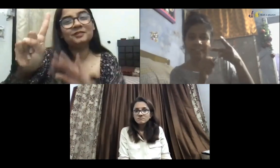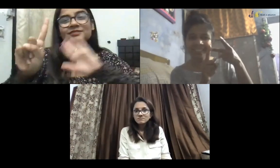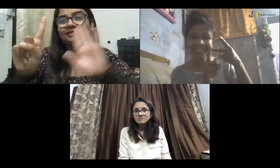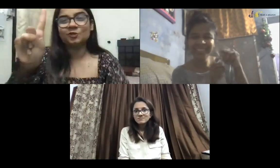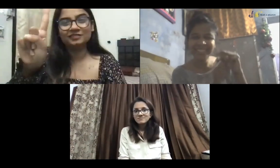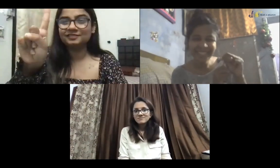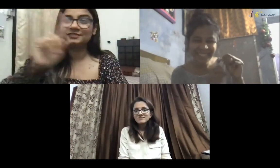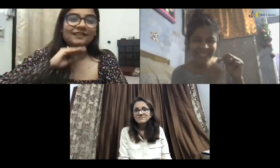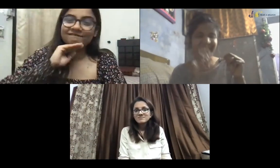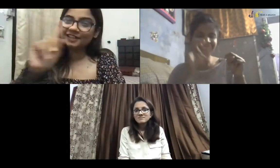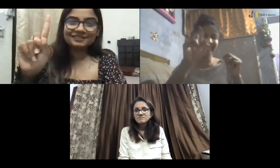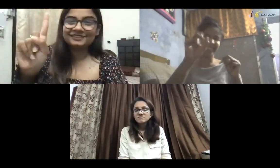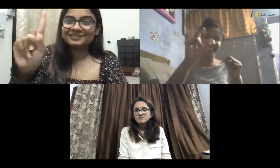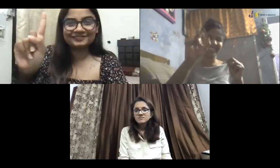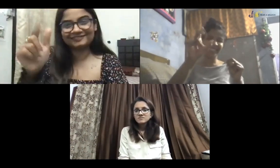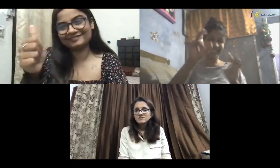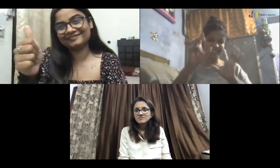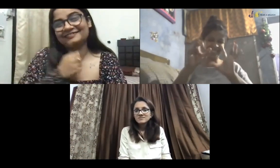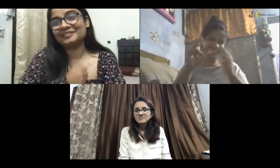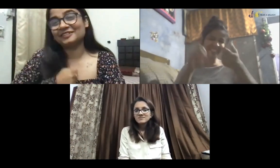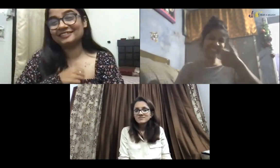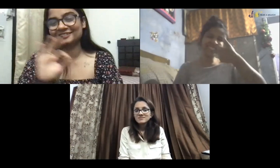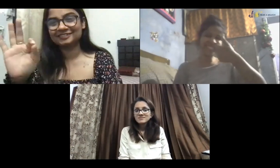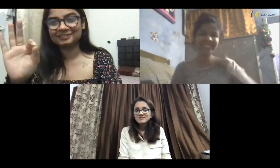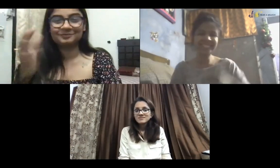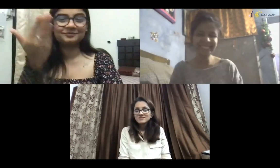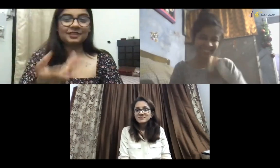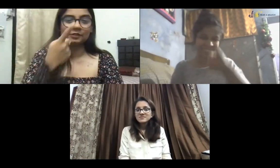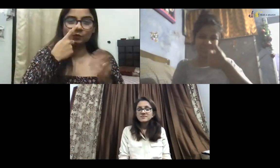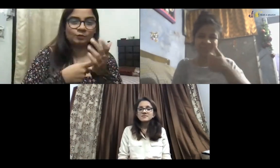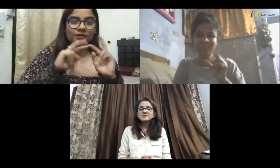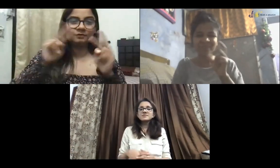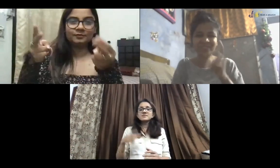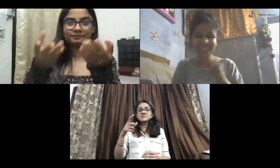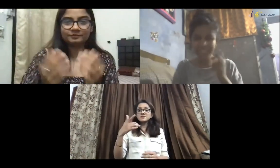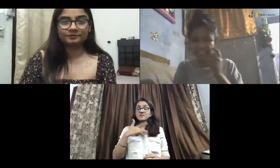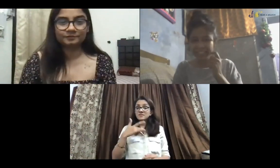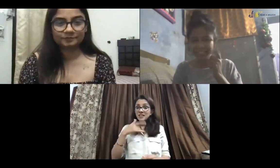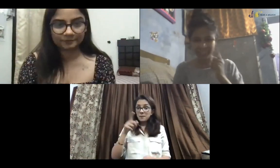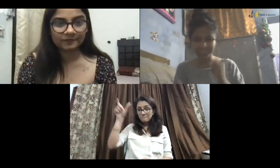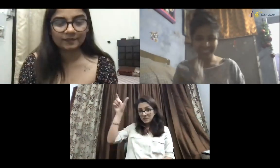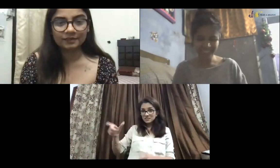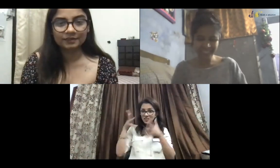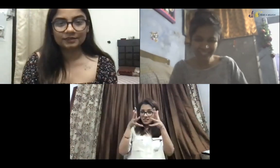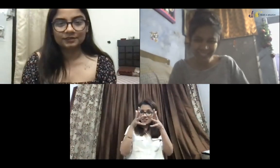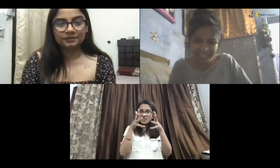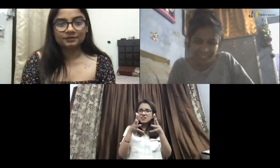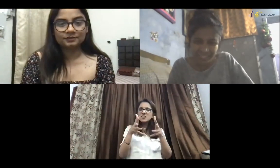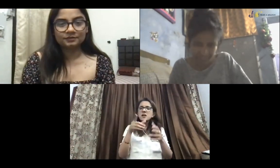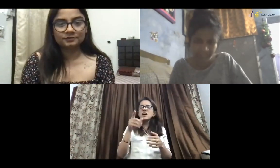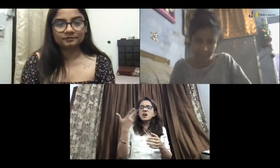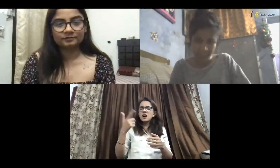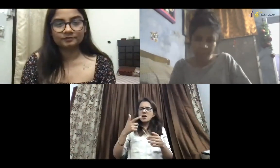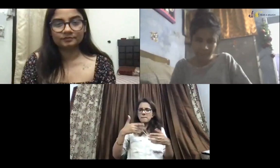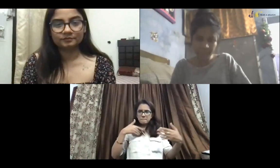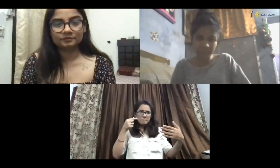So she's being controlled. Sorry, one question only, Shivani, one question. Okay, sure. Yes, Surbi, you can answer.